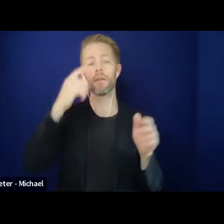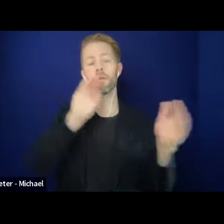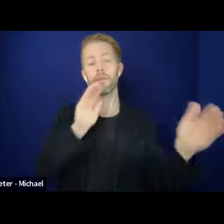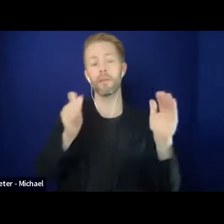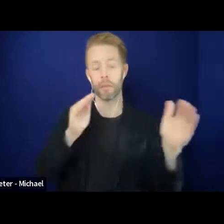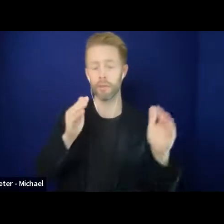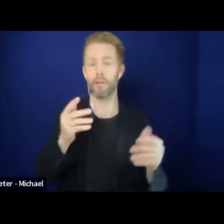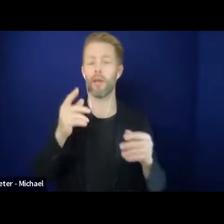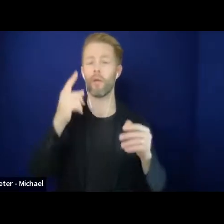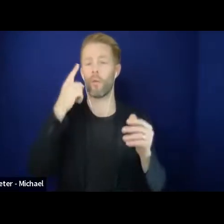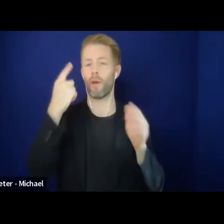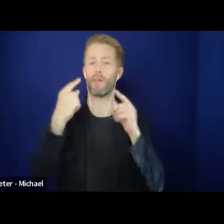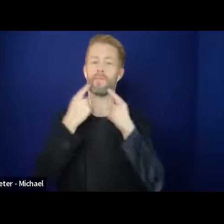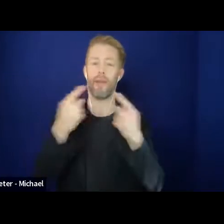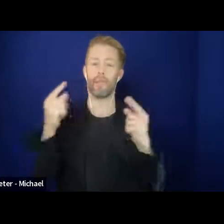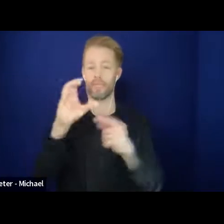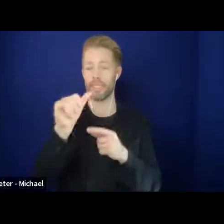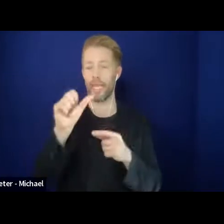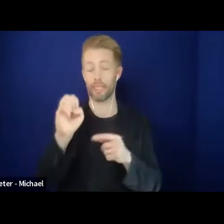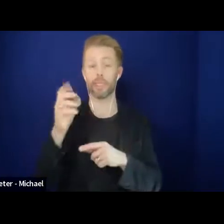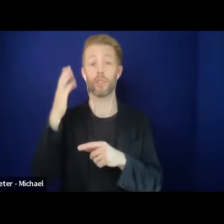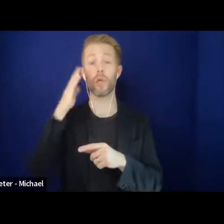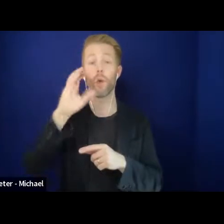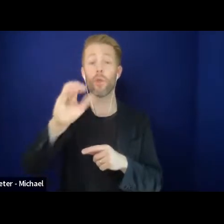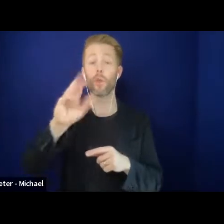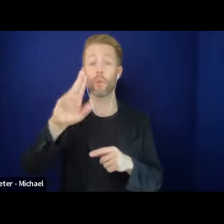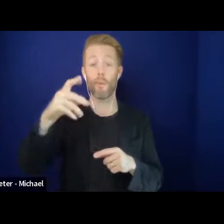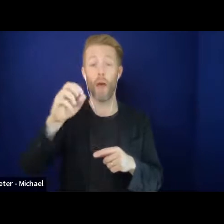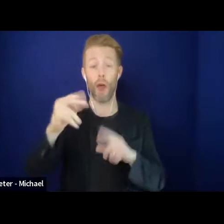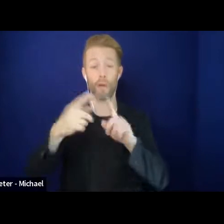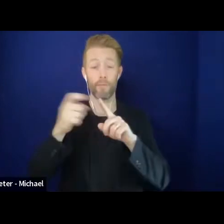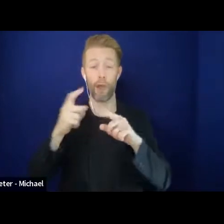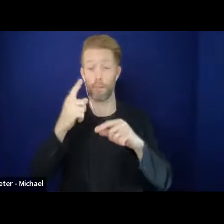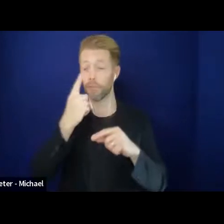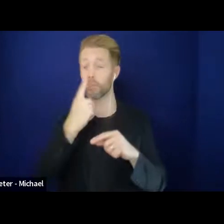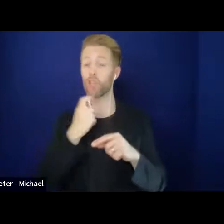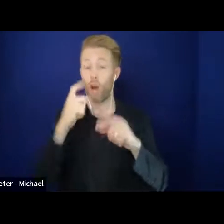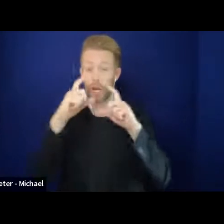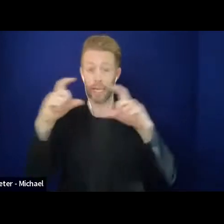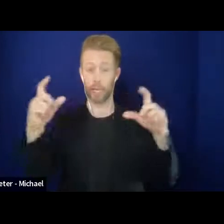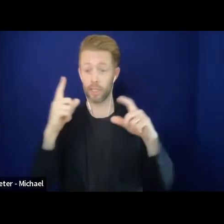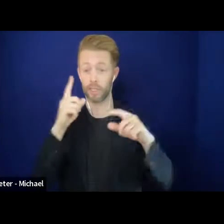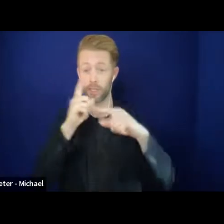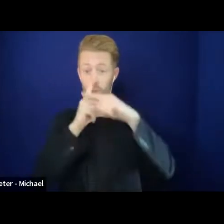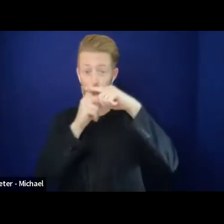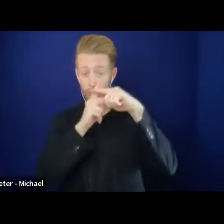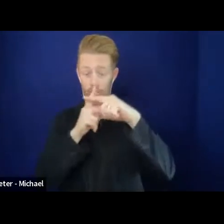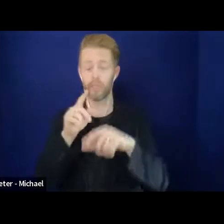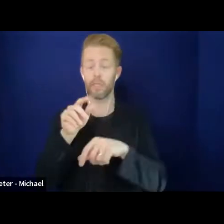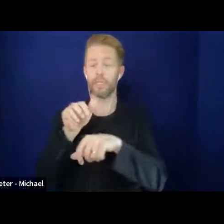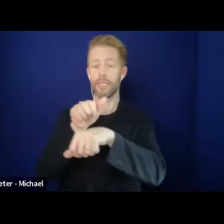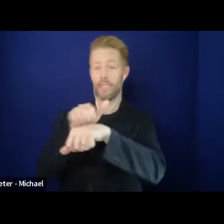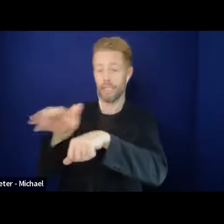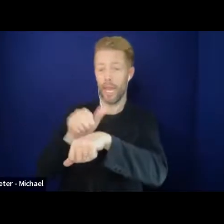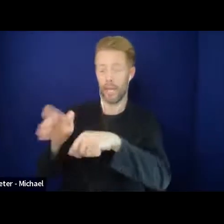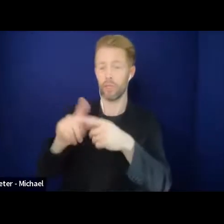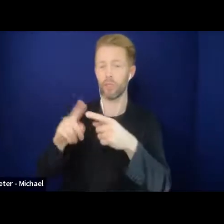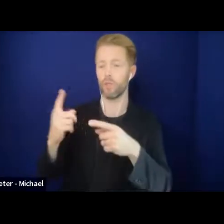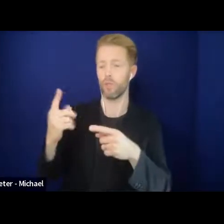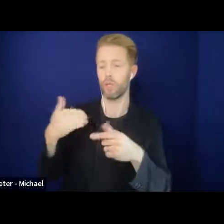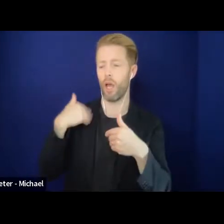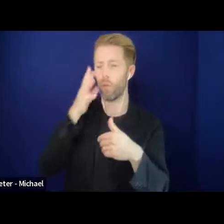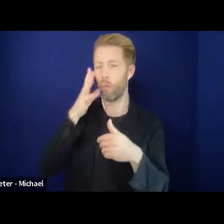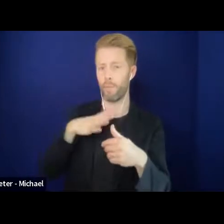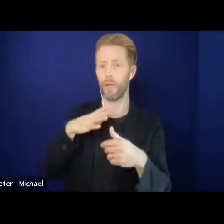in which Target's coupon, like home coupon services, sent a young woman a set of